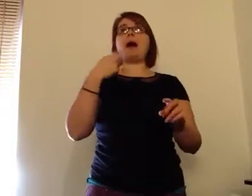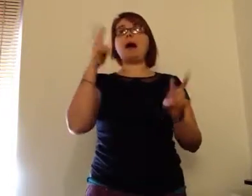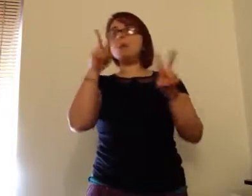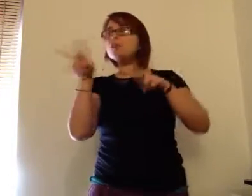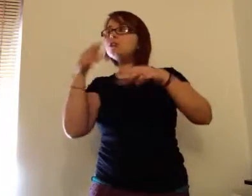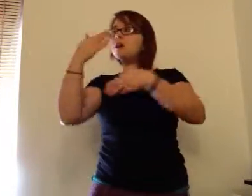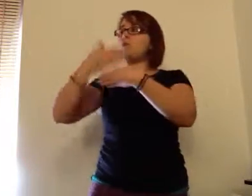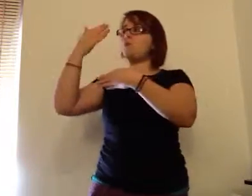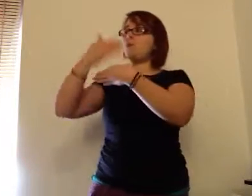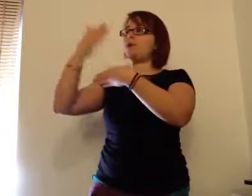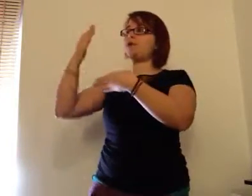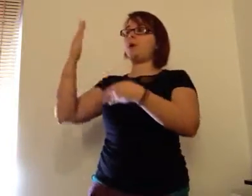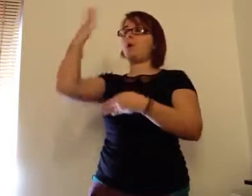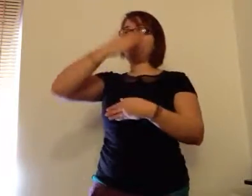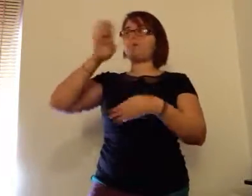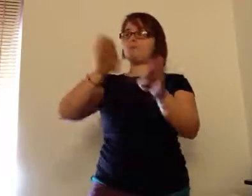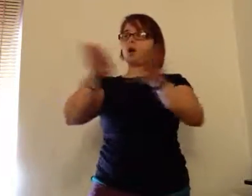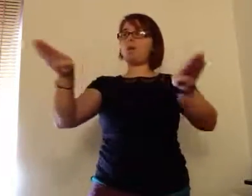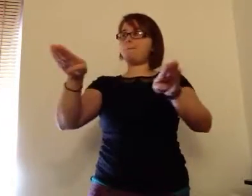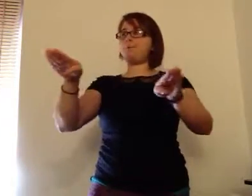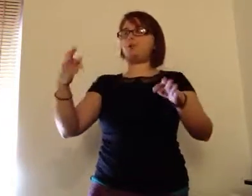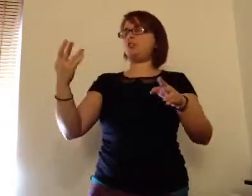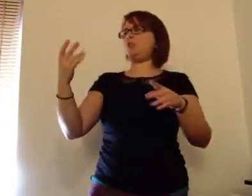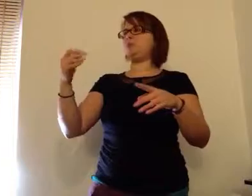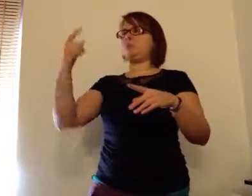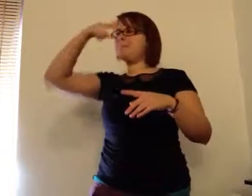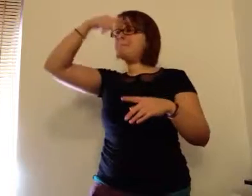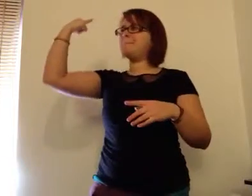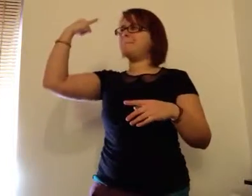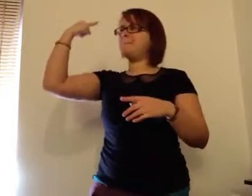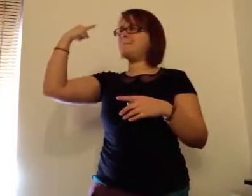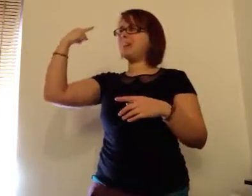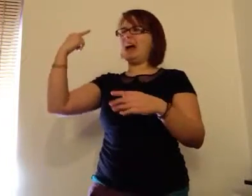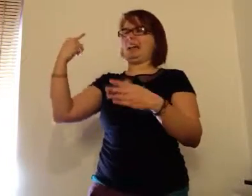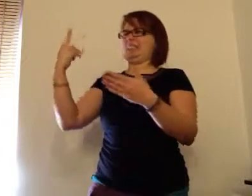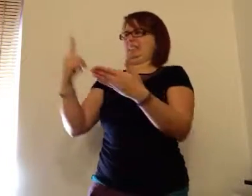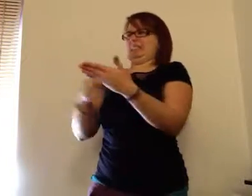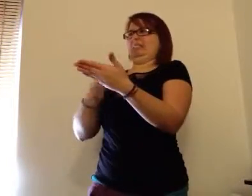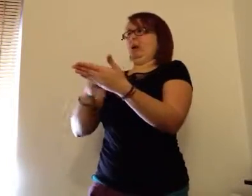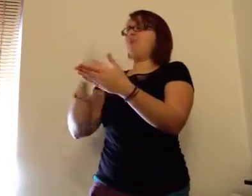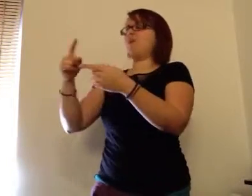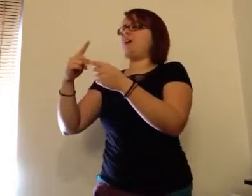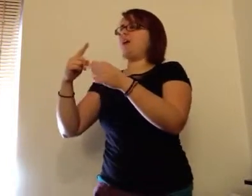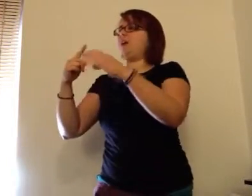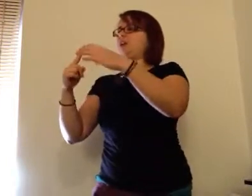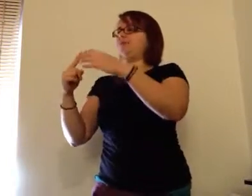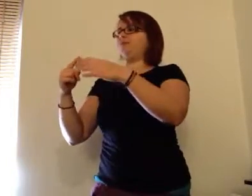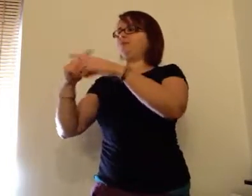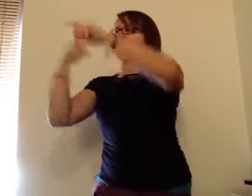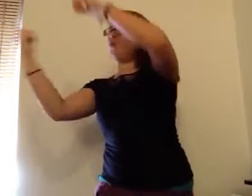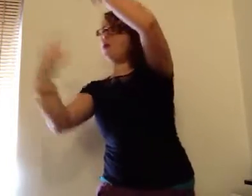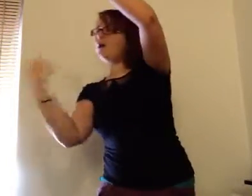black thing wrapped around one of the poles. I had no idea what it could be. So I got my parents,